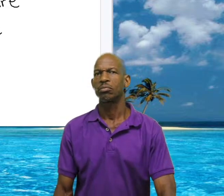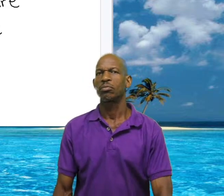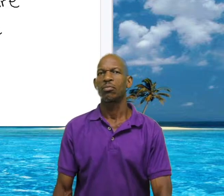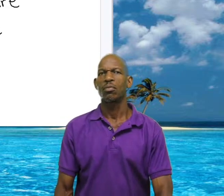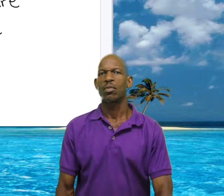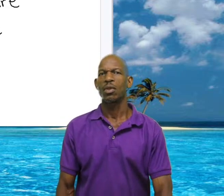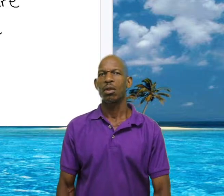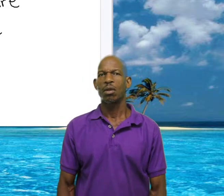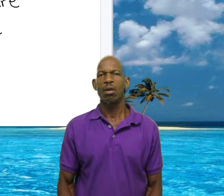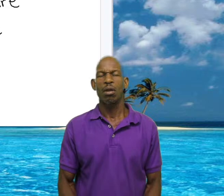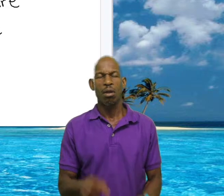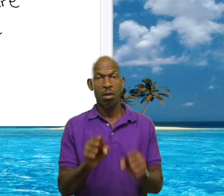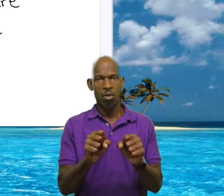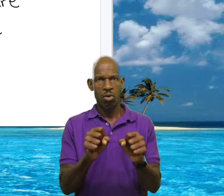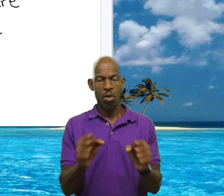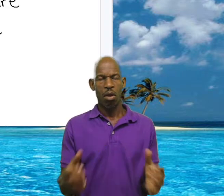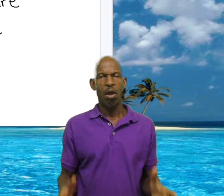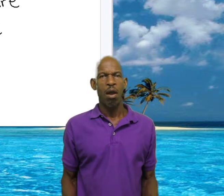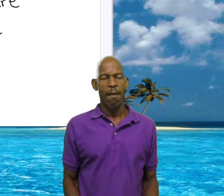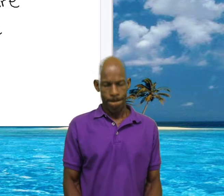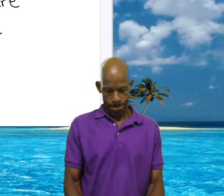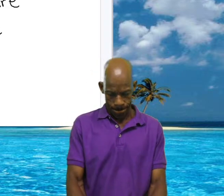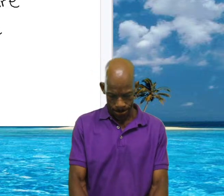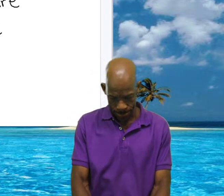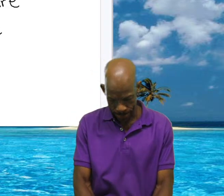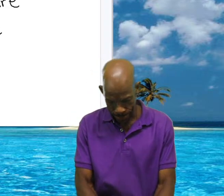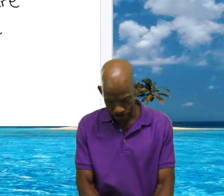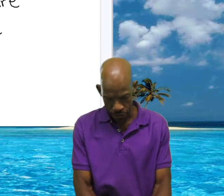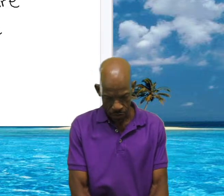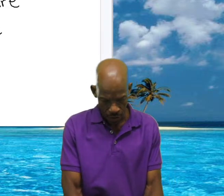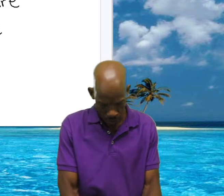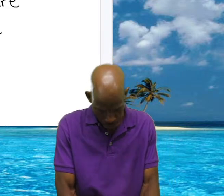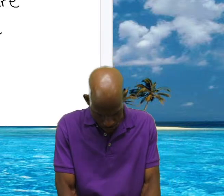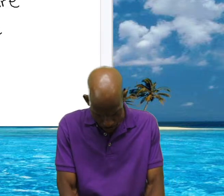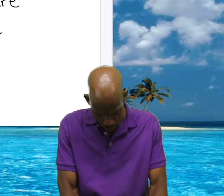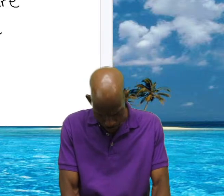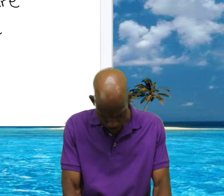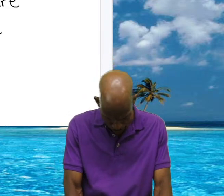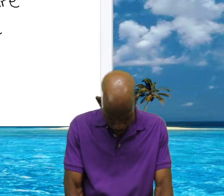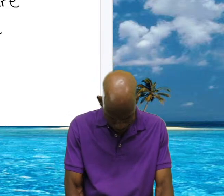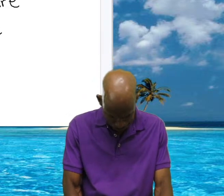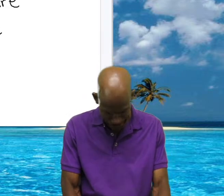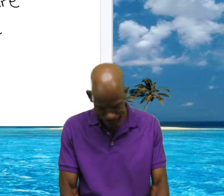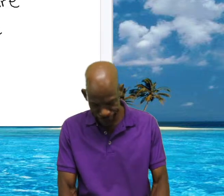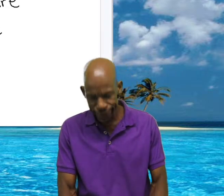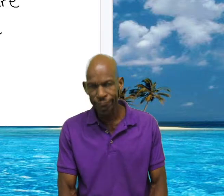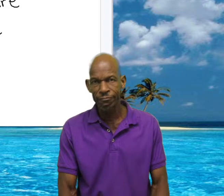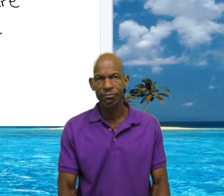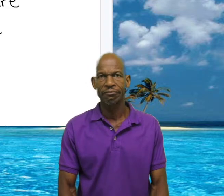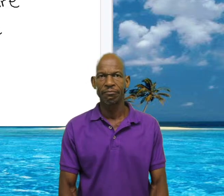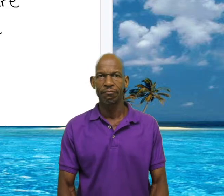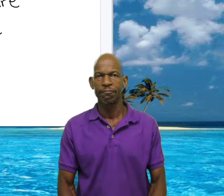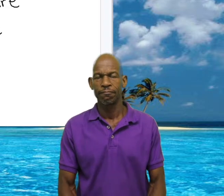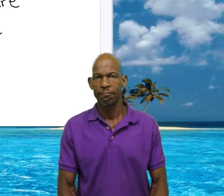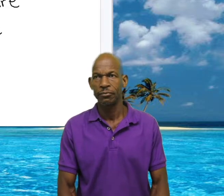today. All right, but these are verbs. Okay, all right,